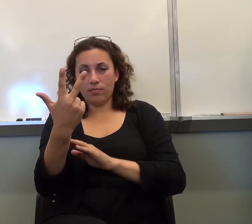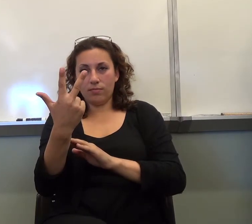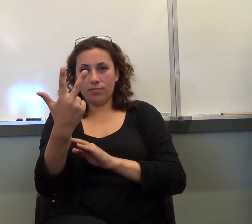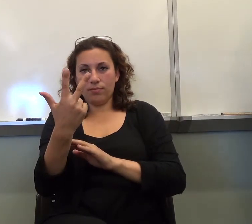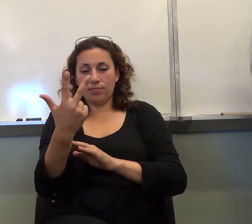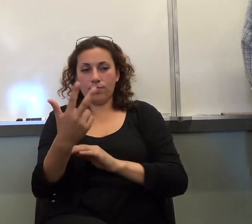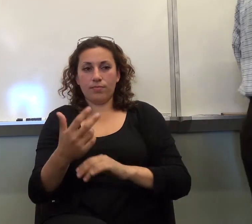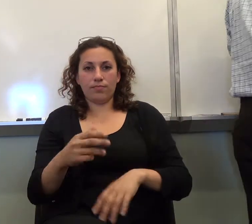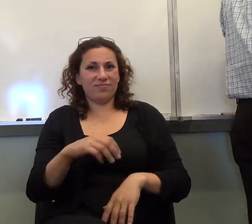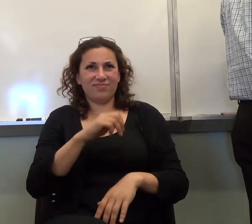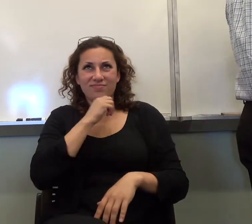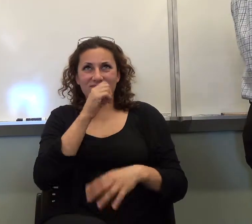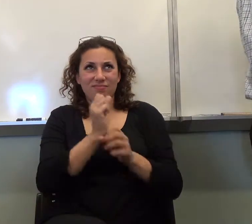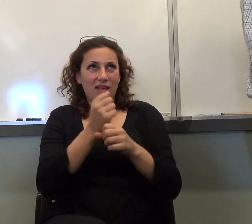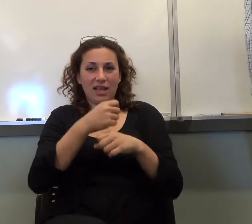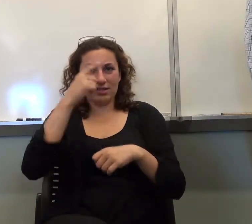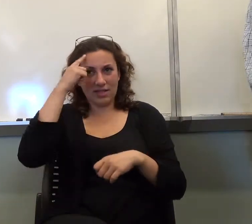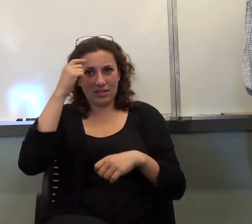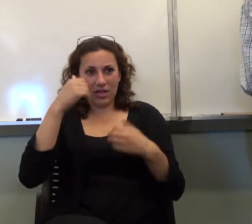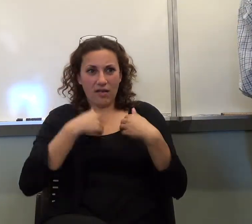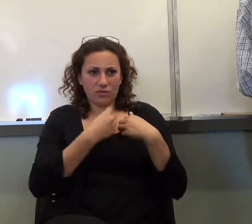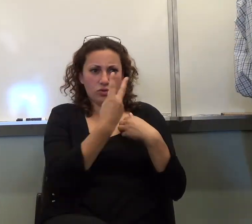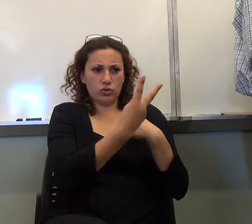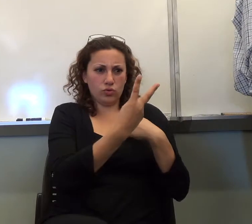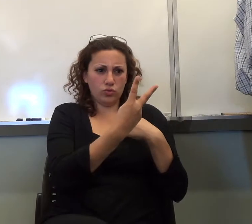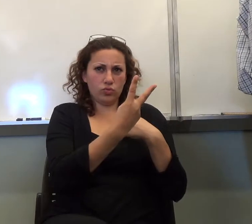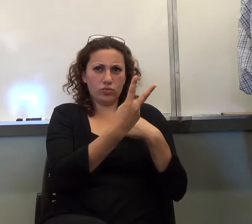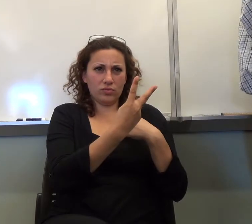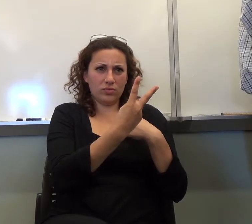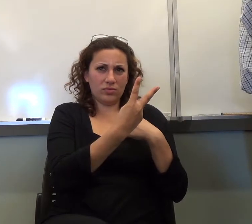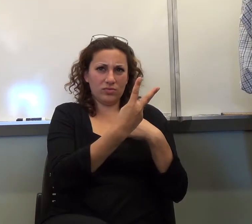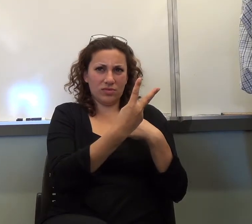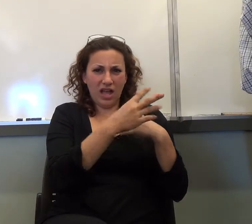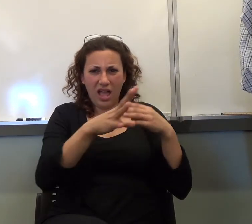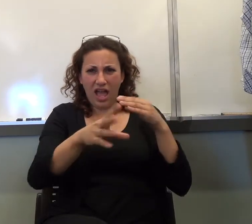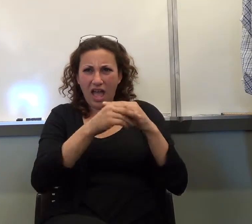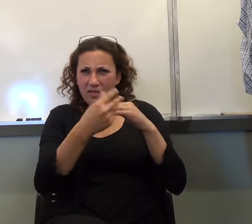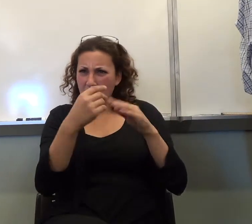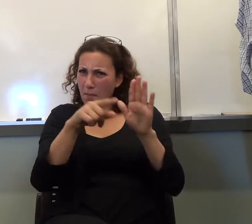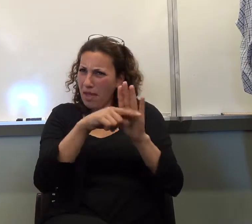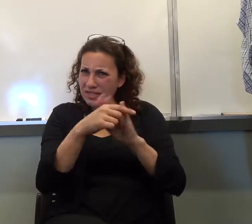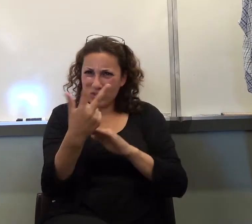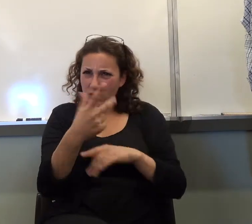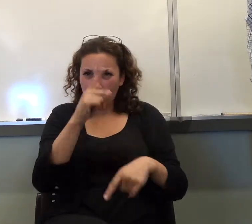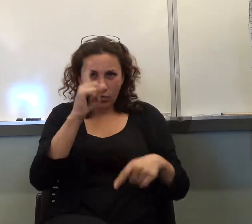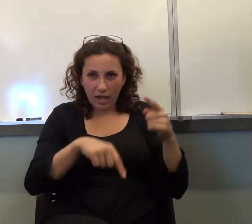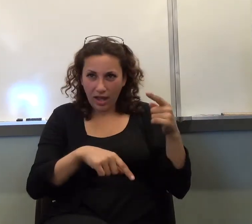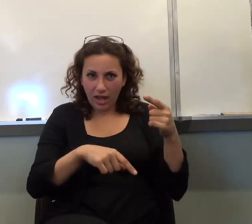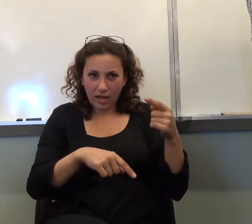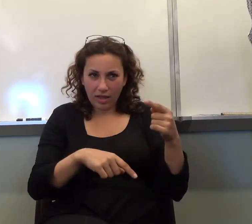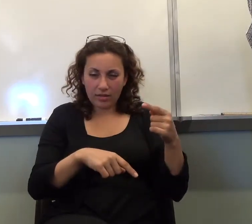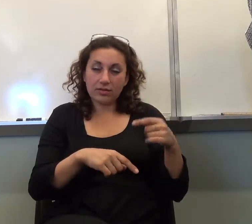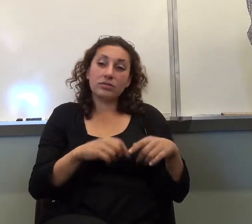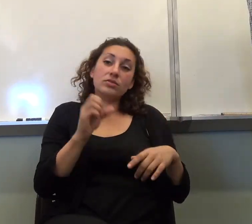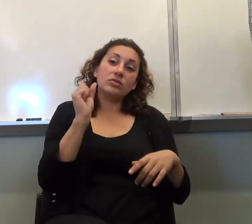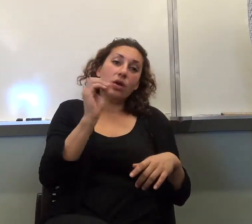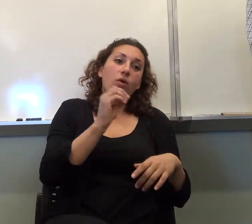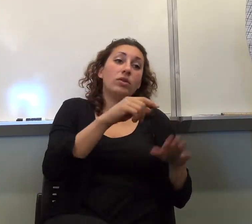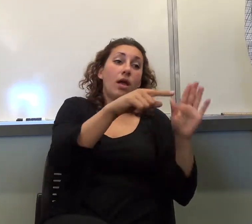It wouldn't make sense to take 2 and add it to itself minus 3 times, because that doesn't make any sense. So we'll interpret it this way. Minus